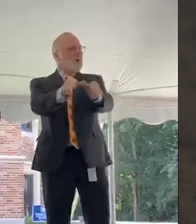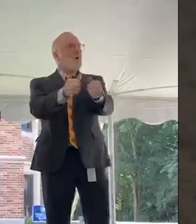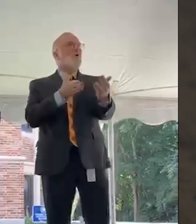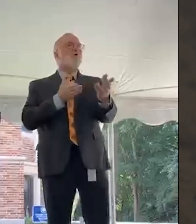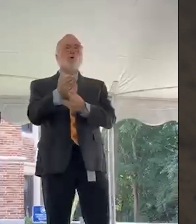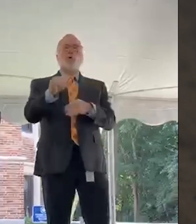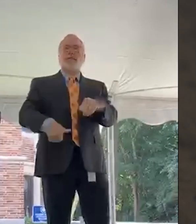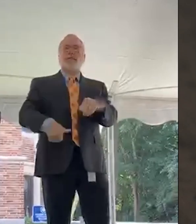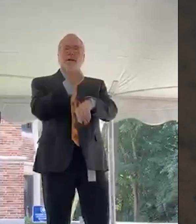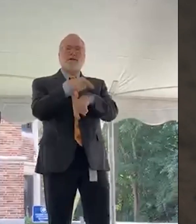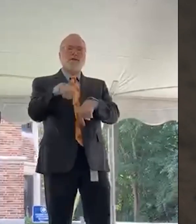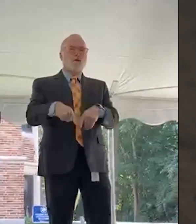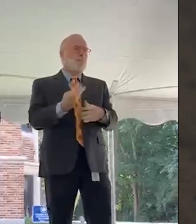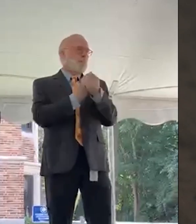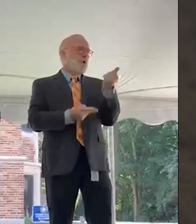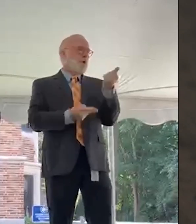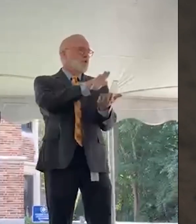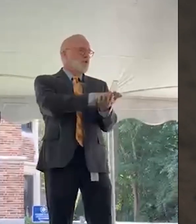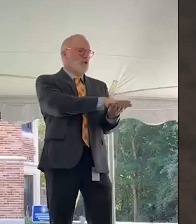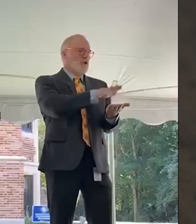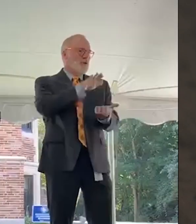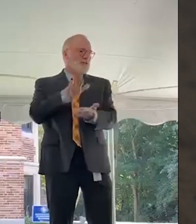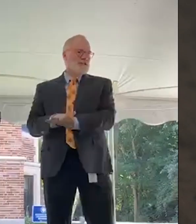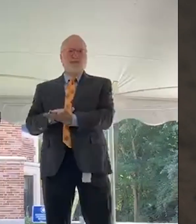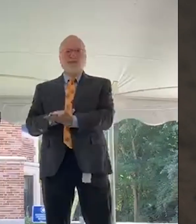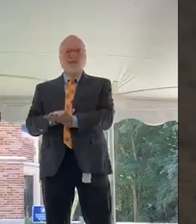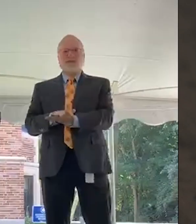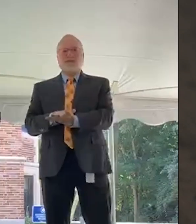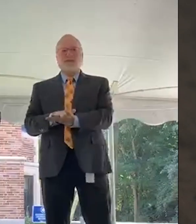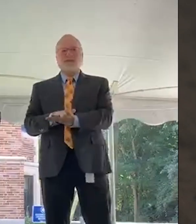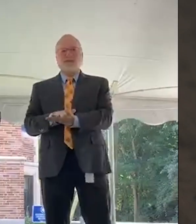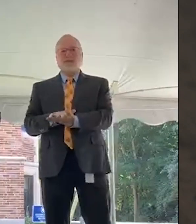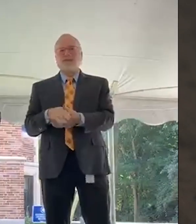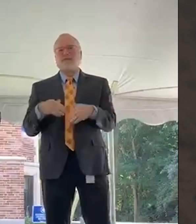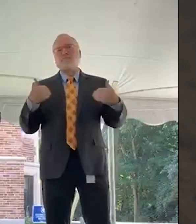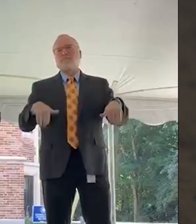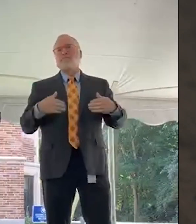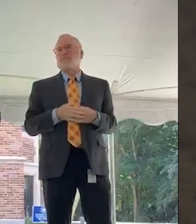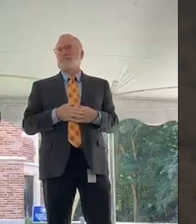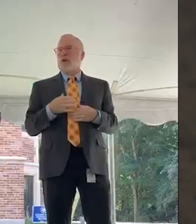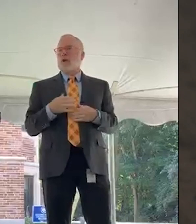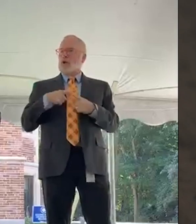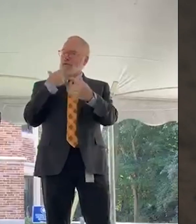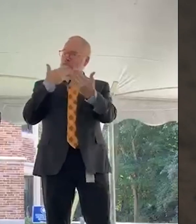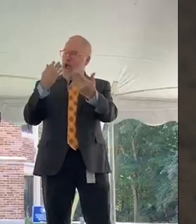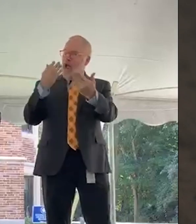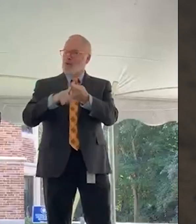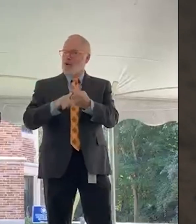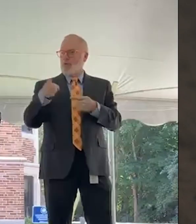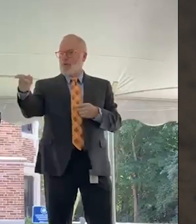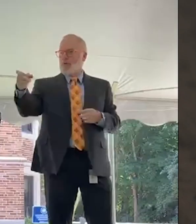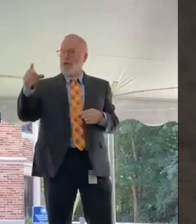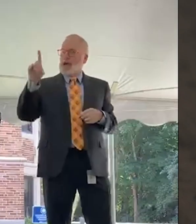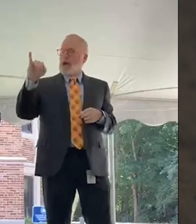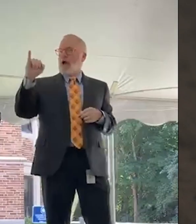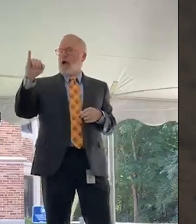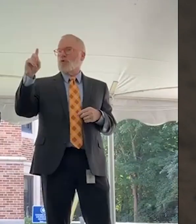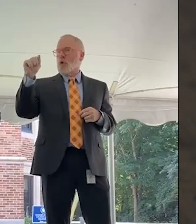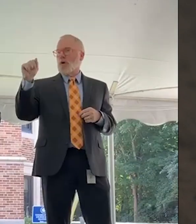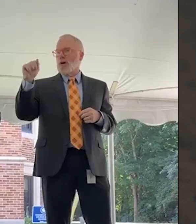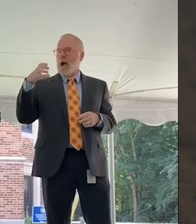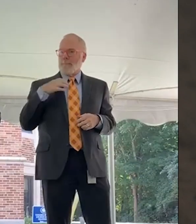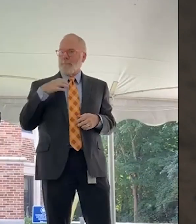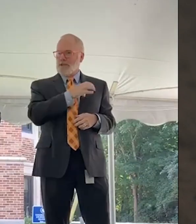communities safe. That continued as well through the establishment of this project.